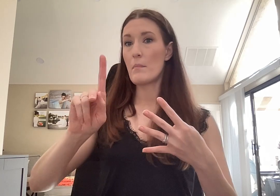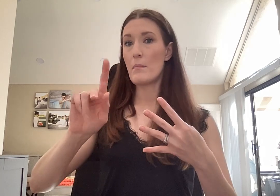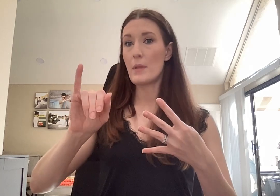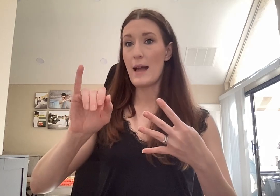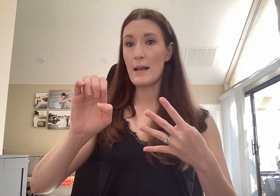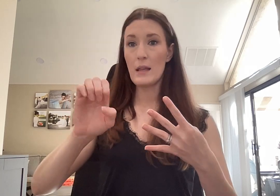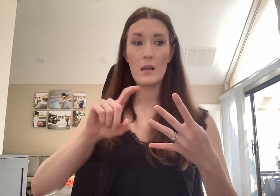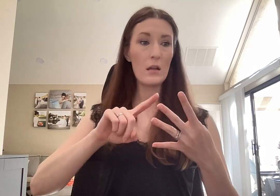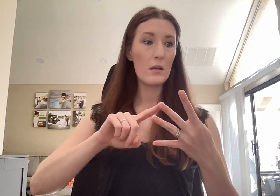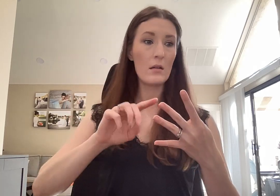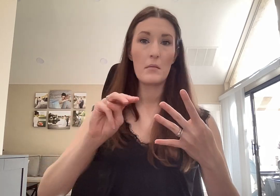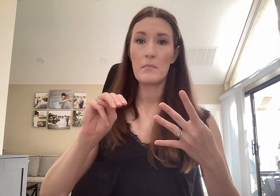Blackie,